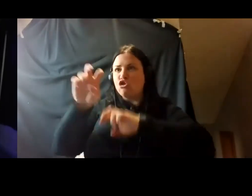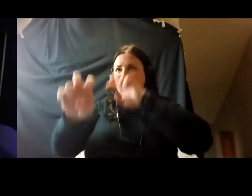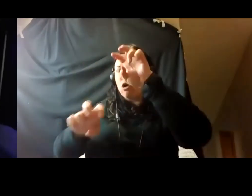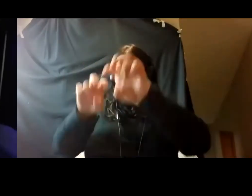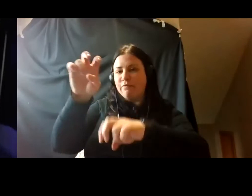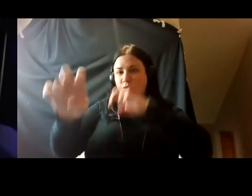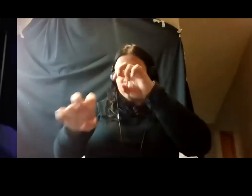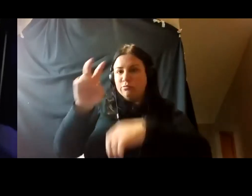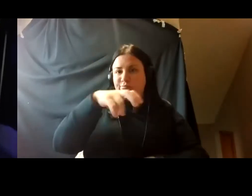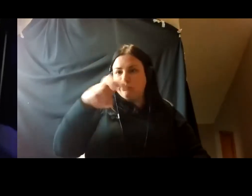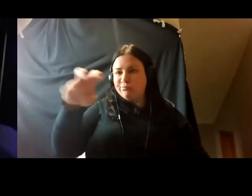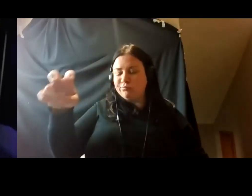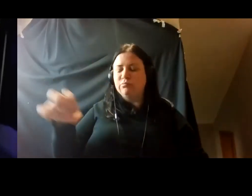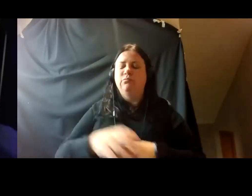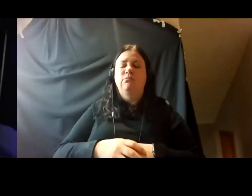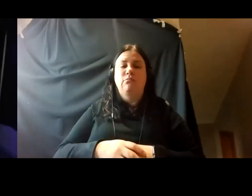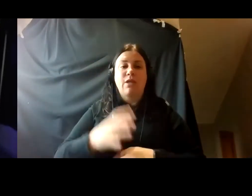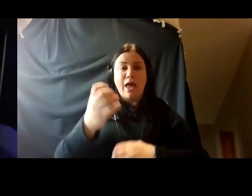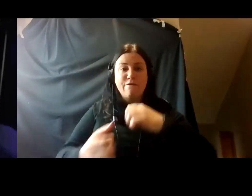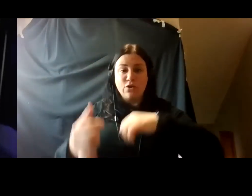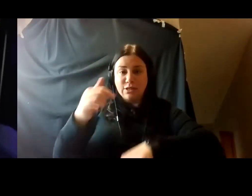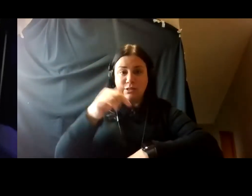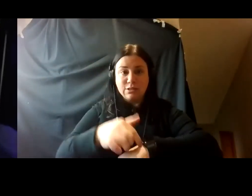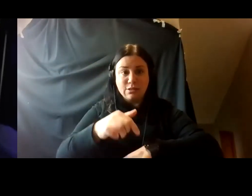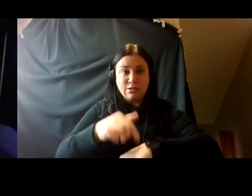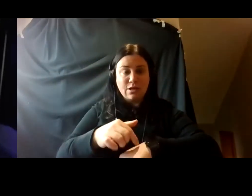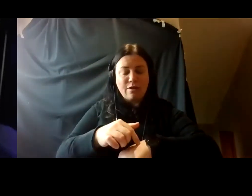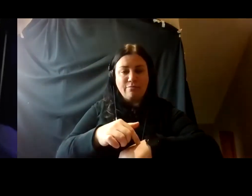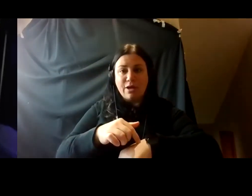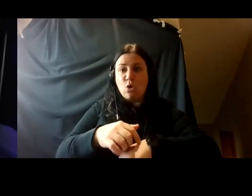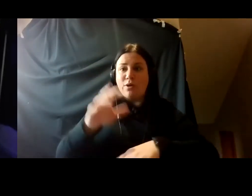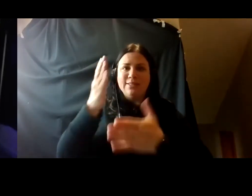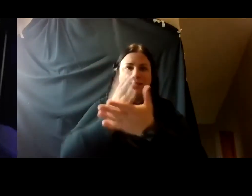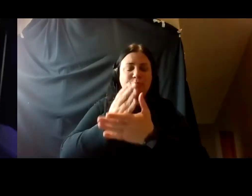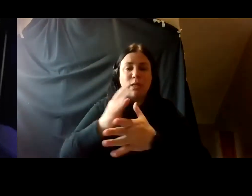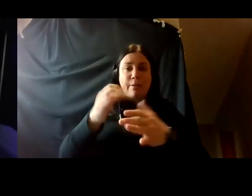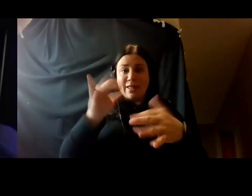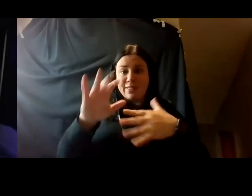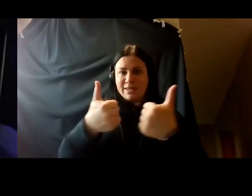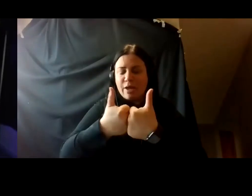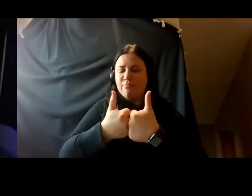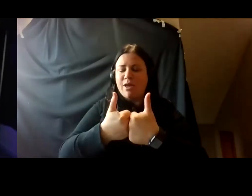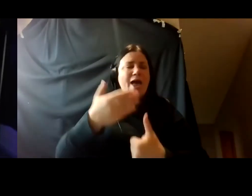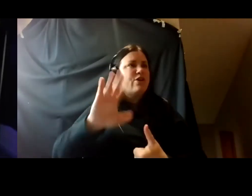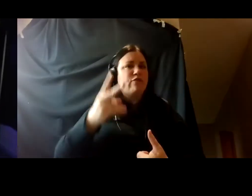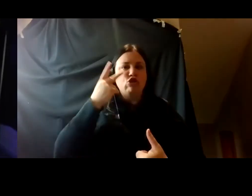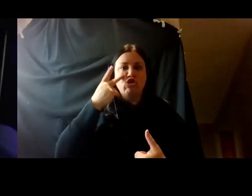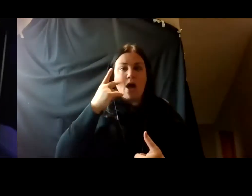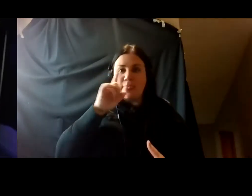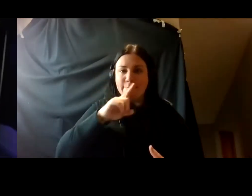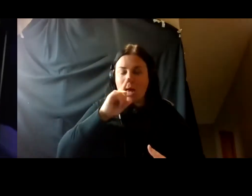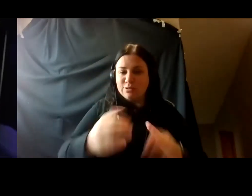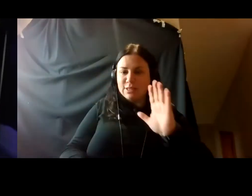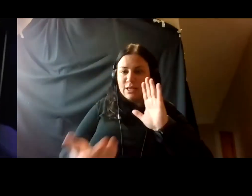time I never ever went to one, not once did I ever see a Mighty Mouse again. But I always practiced. I always thought that